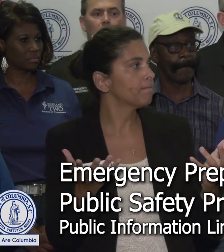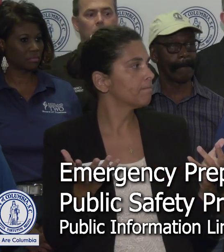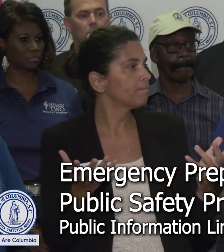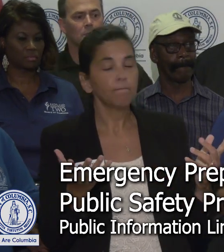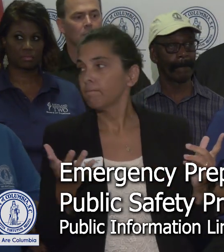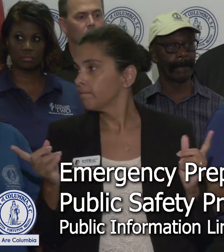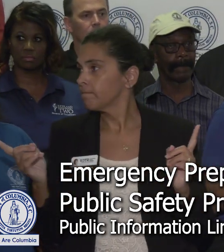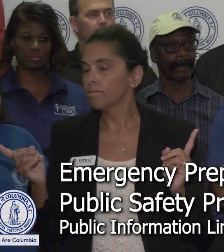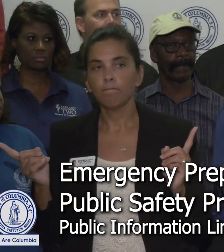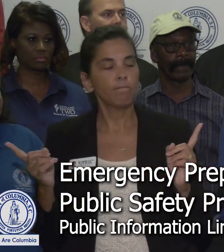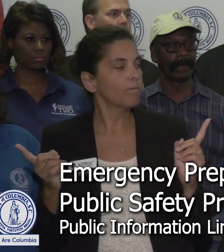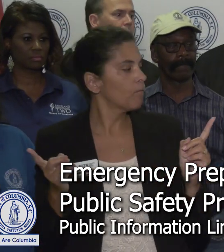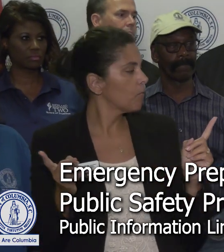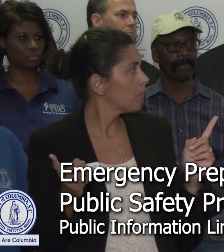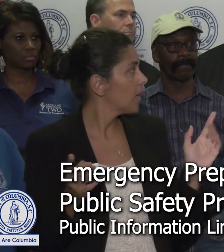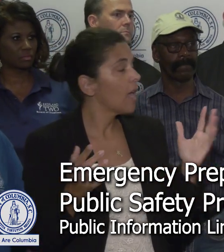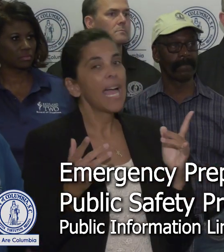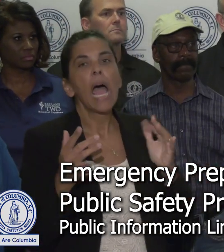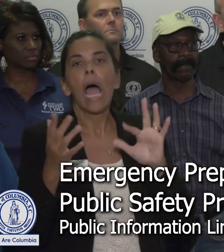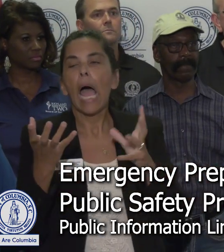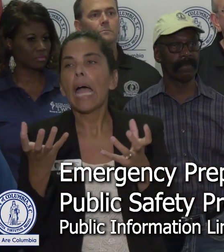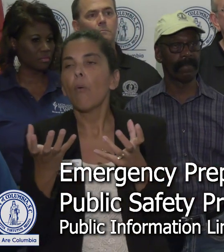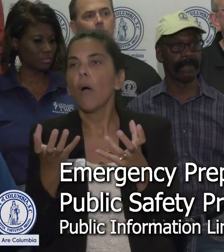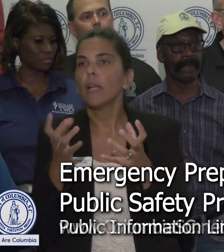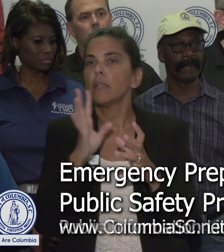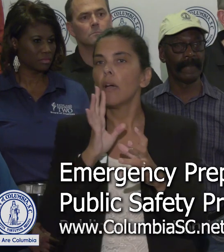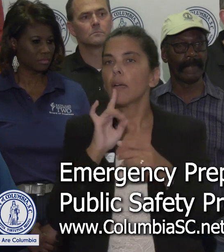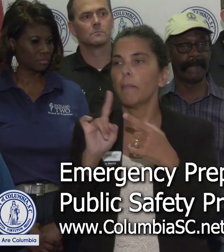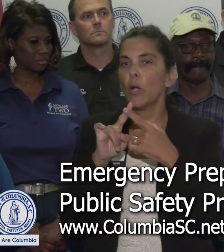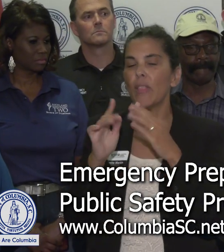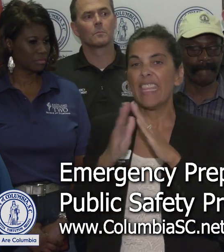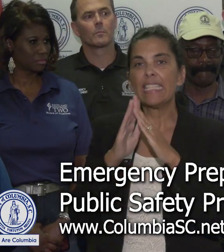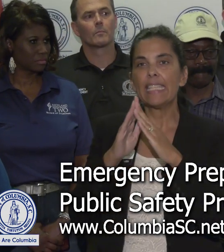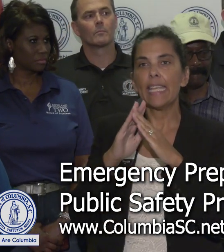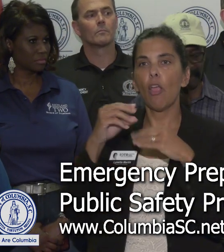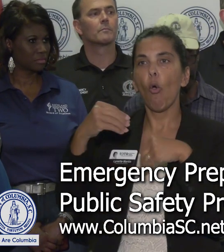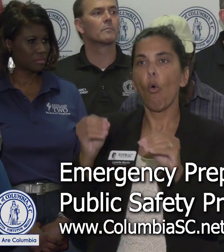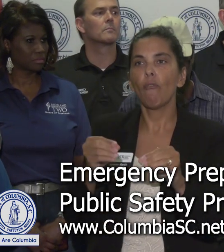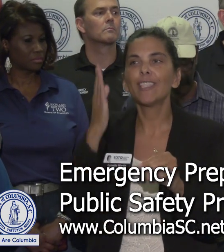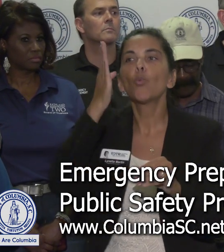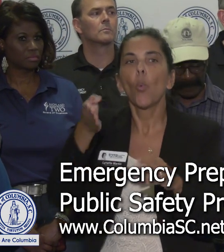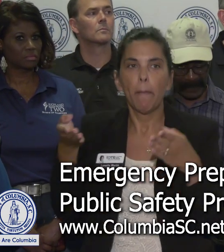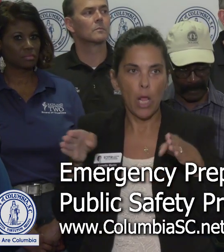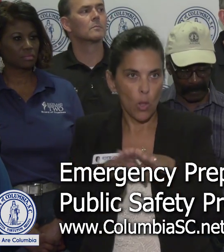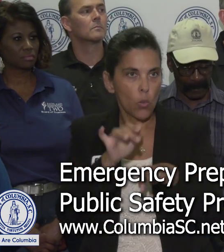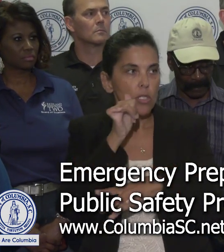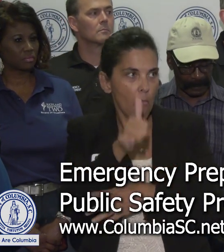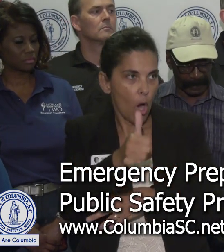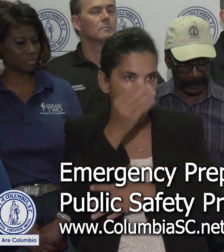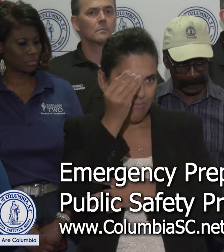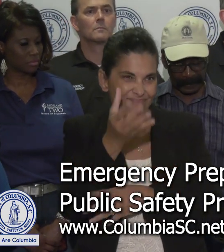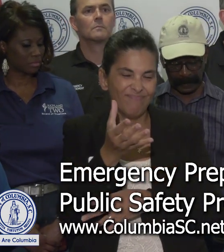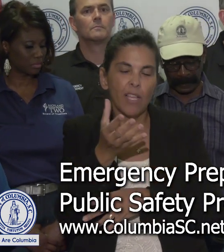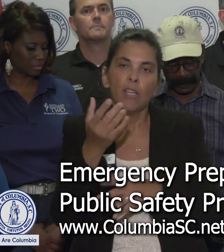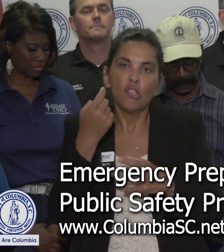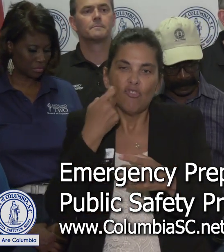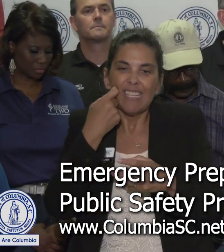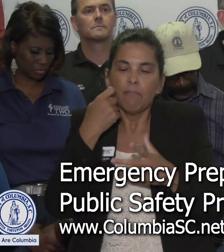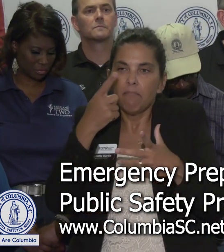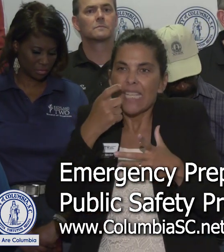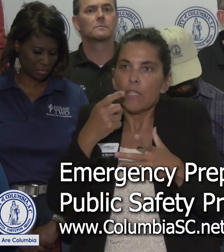Yes, ma'am. Mr. Mayor, please. I did want to address the fact that the city offices will be closed tomorrow, just out of an abundance of